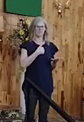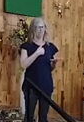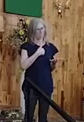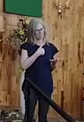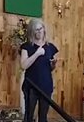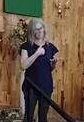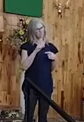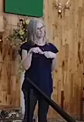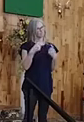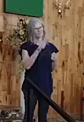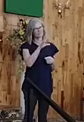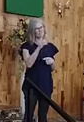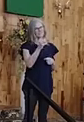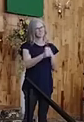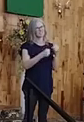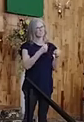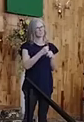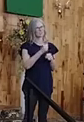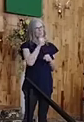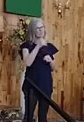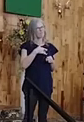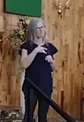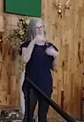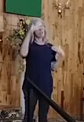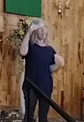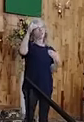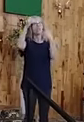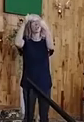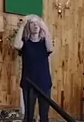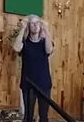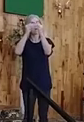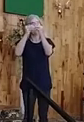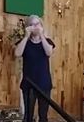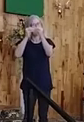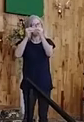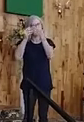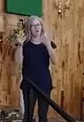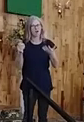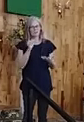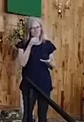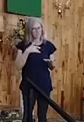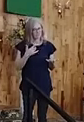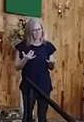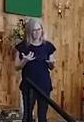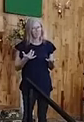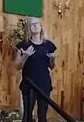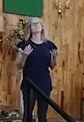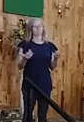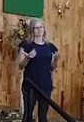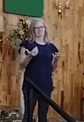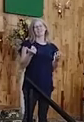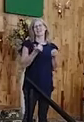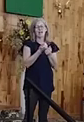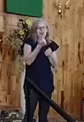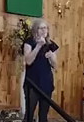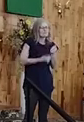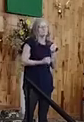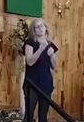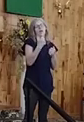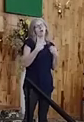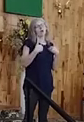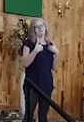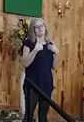50 years hasn't gotten me much closer to the Lord. No. We all have things that we are working on, that we struggle